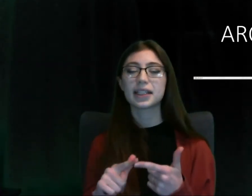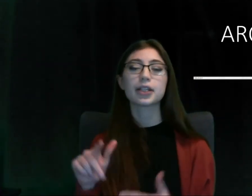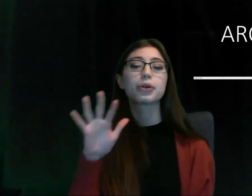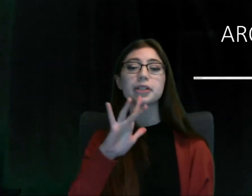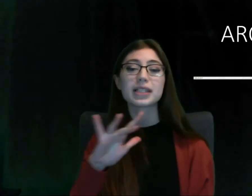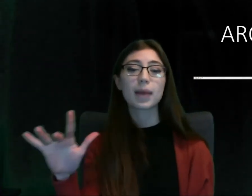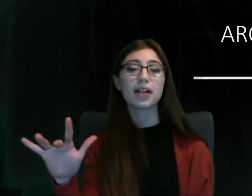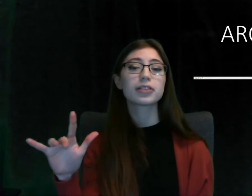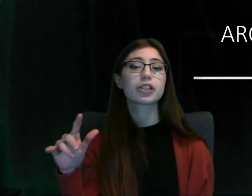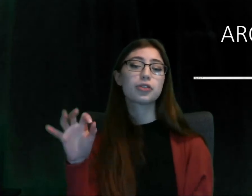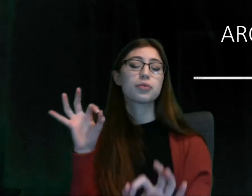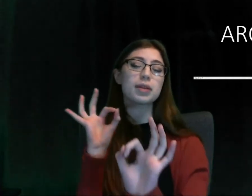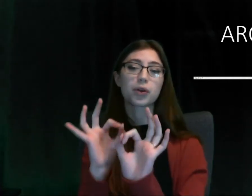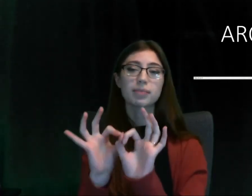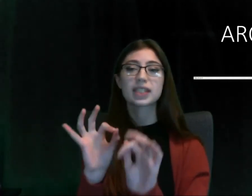could spell to be more specific.